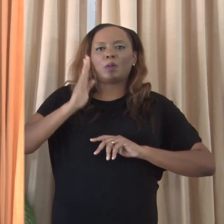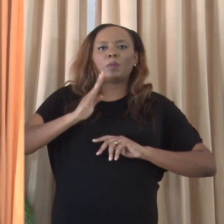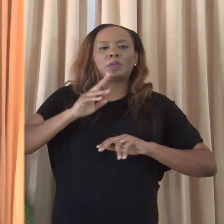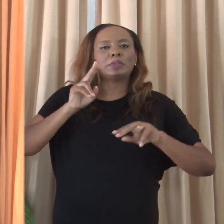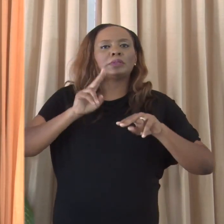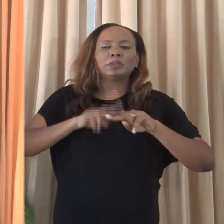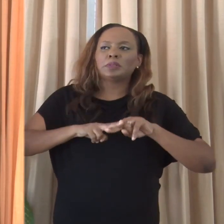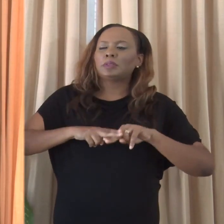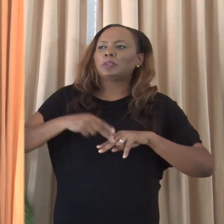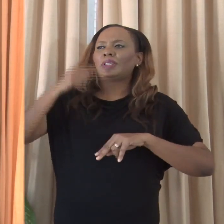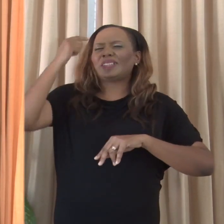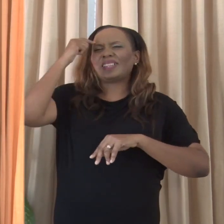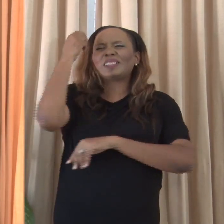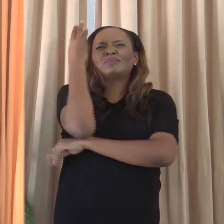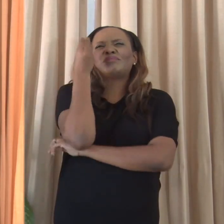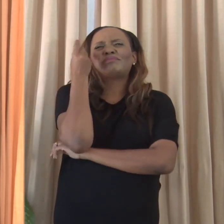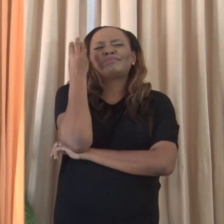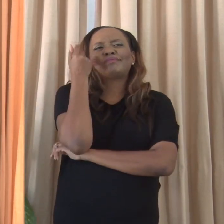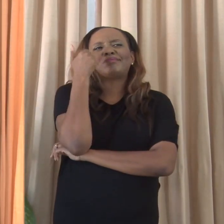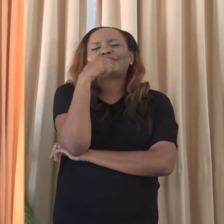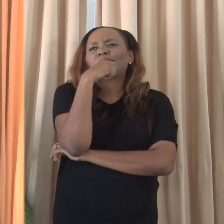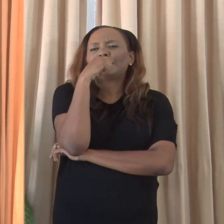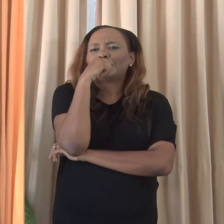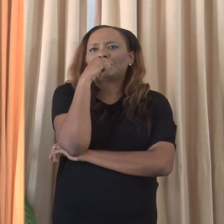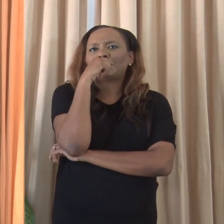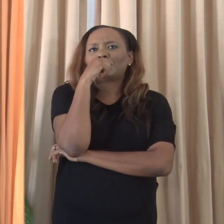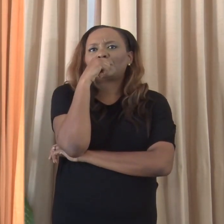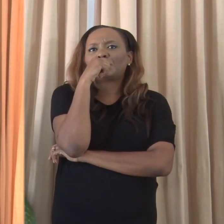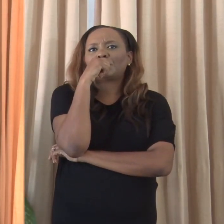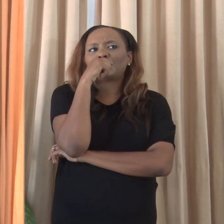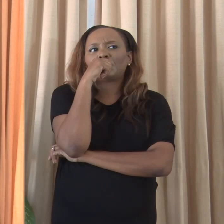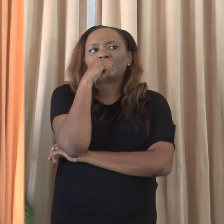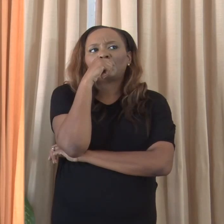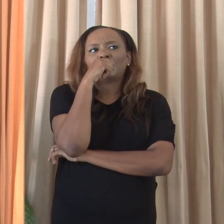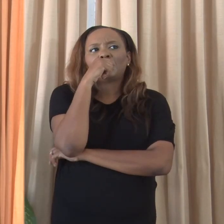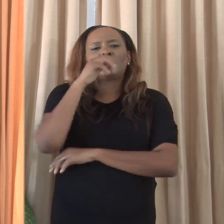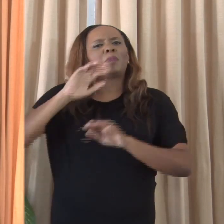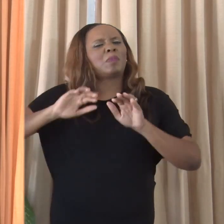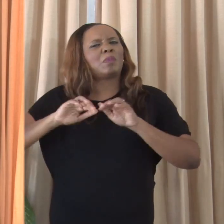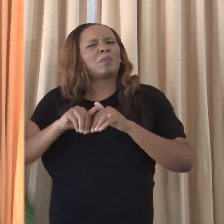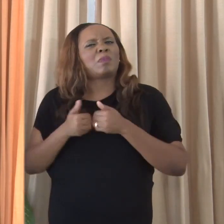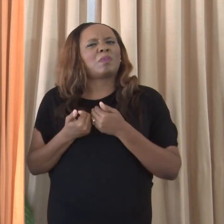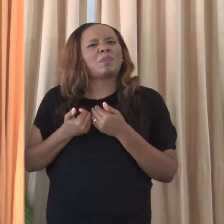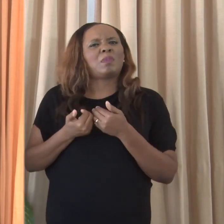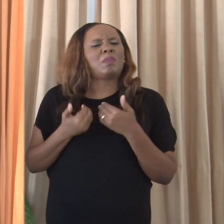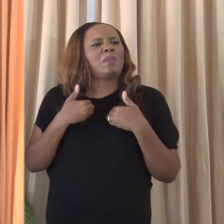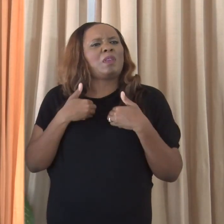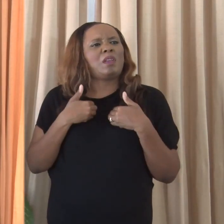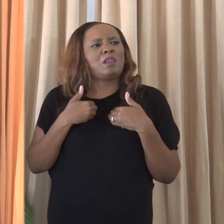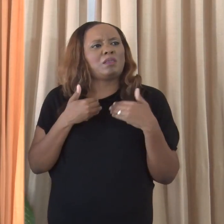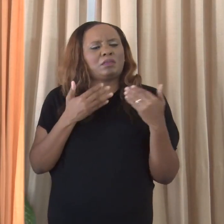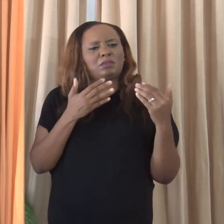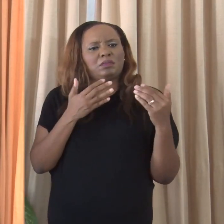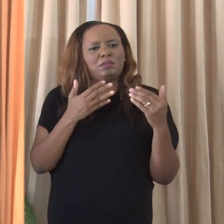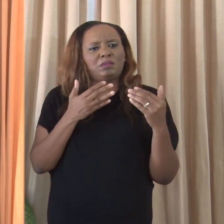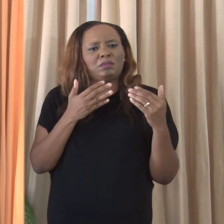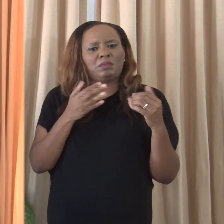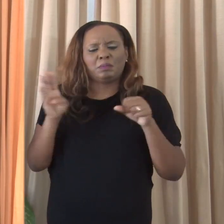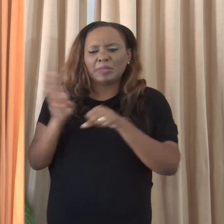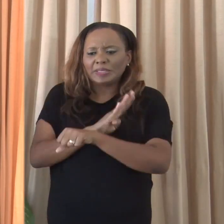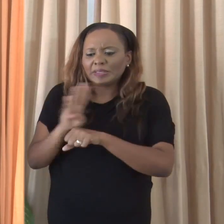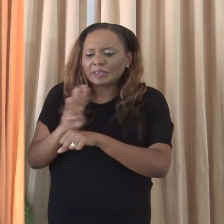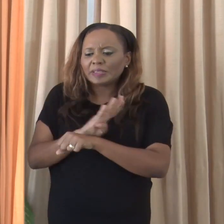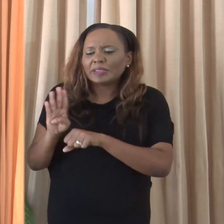should. Well, how are you going to have activities of a commercial nature taking place, even as we are trying to limit the amount of people who